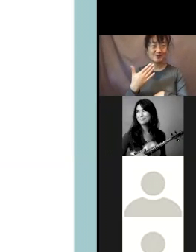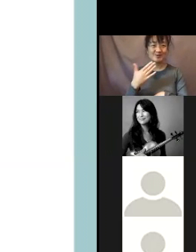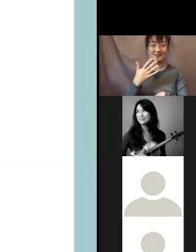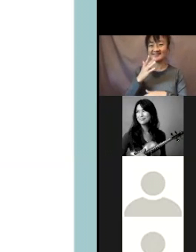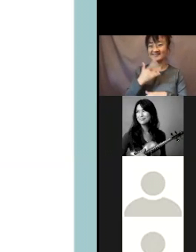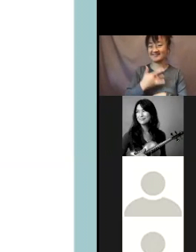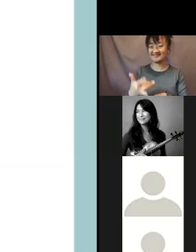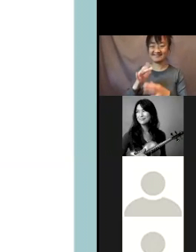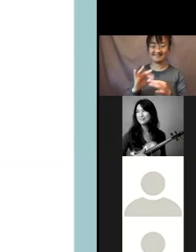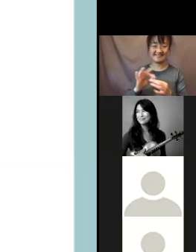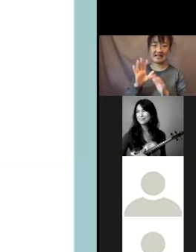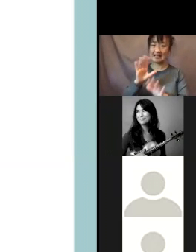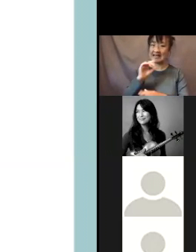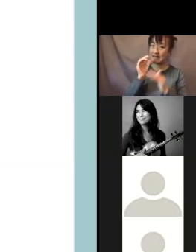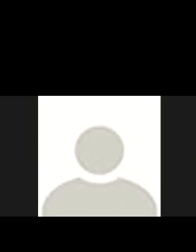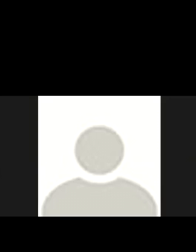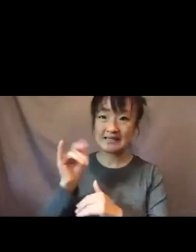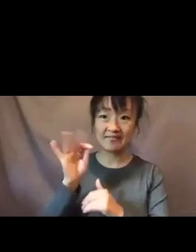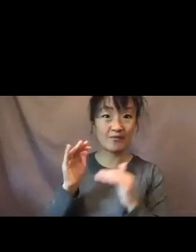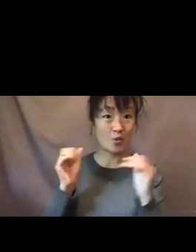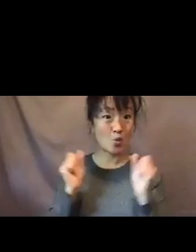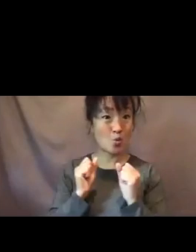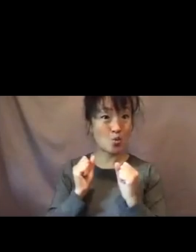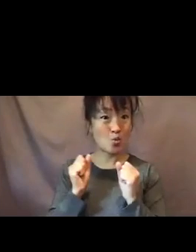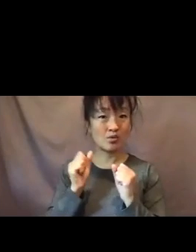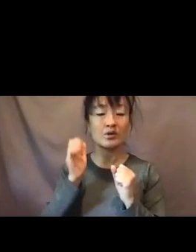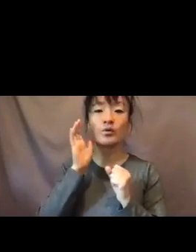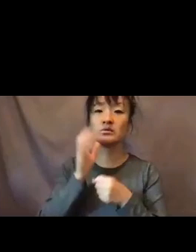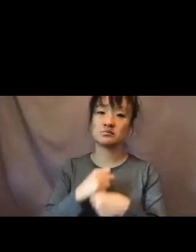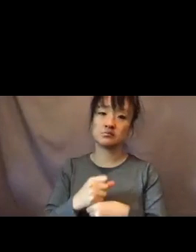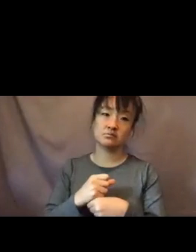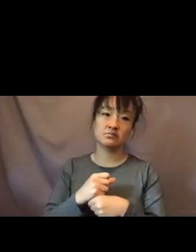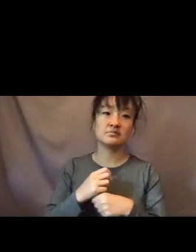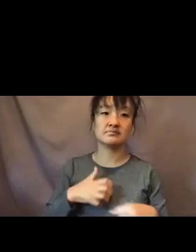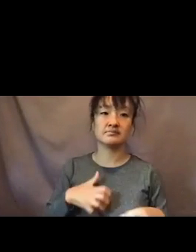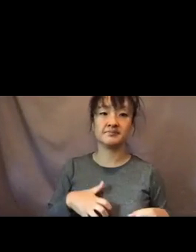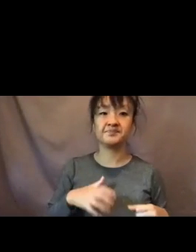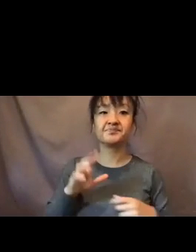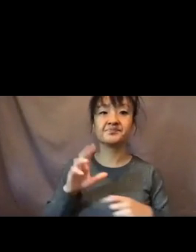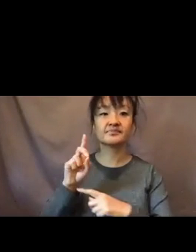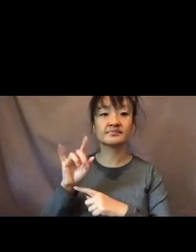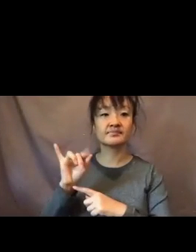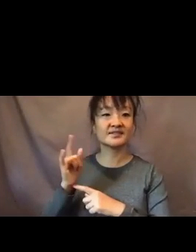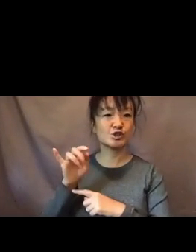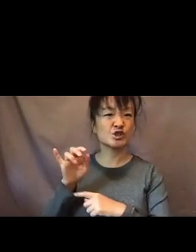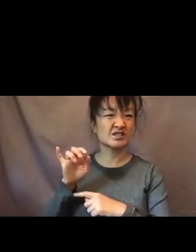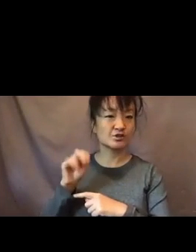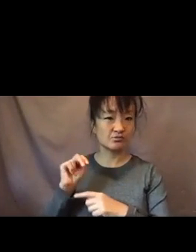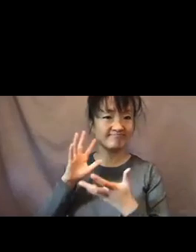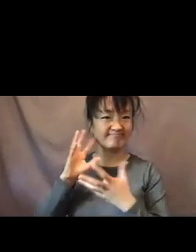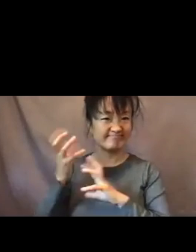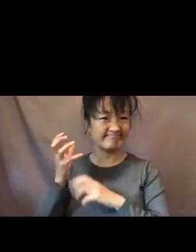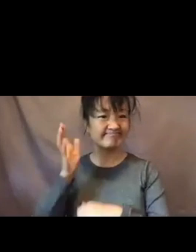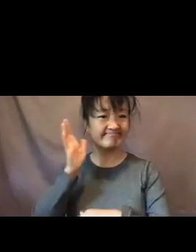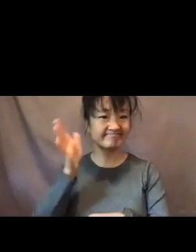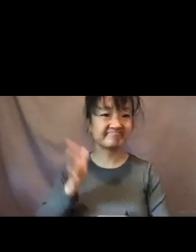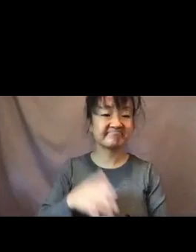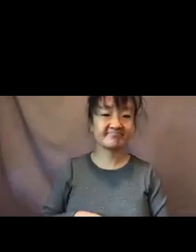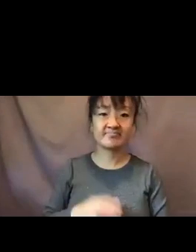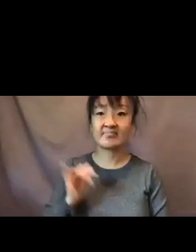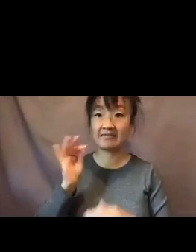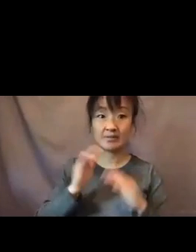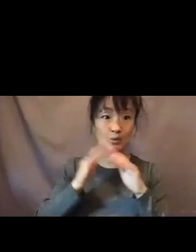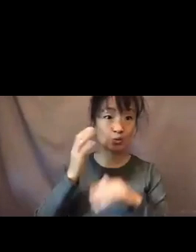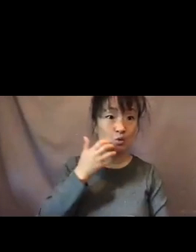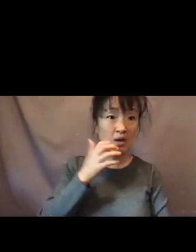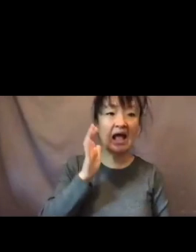that's cold will actually create, you know, digestive disruption. Just like something too hot will